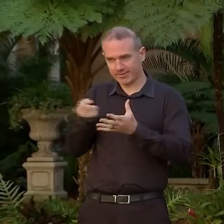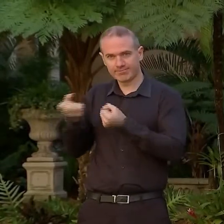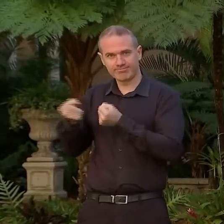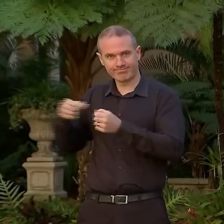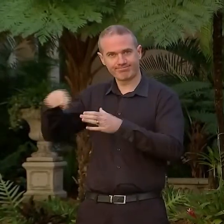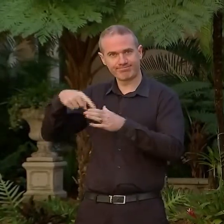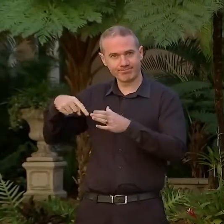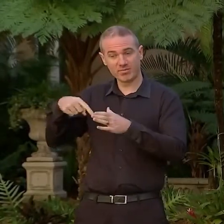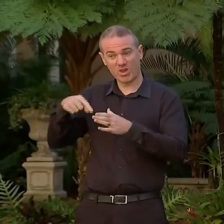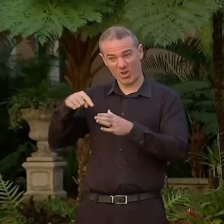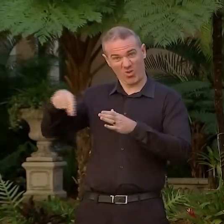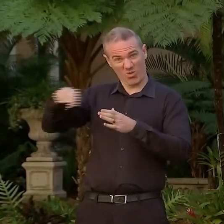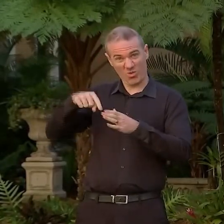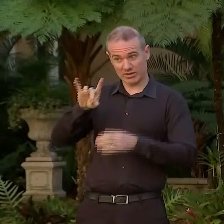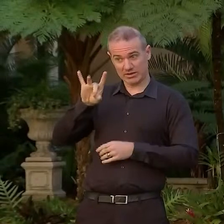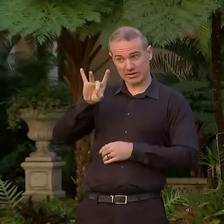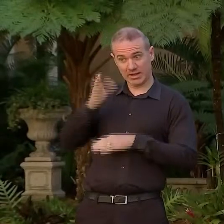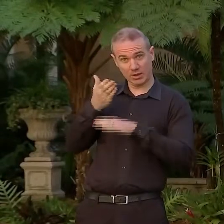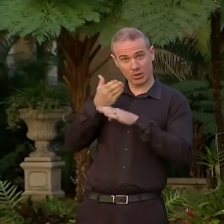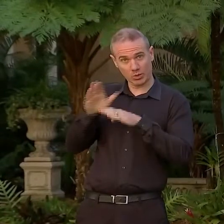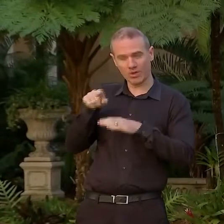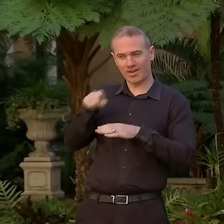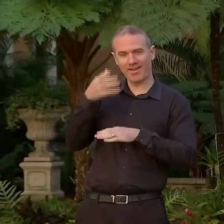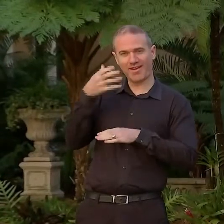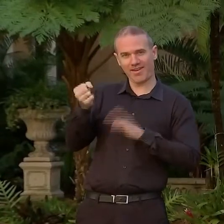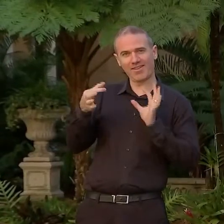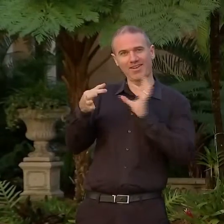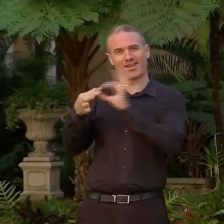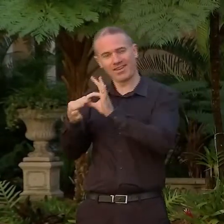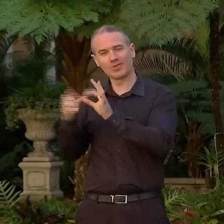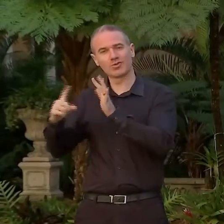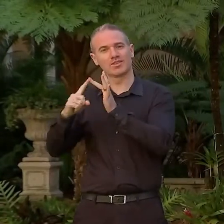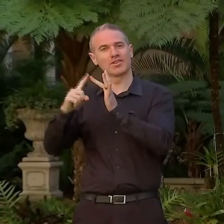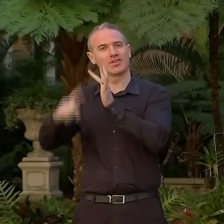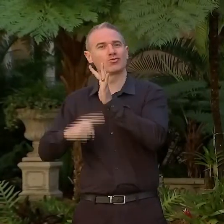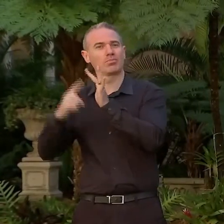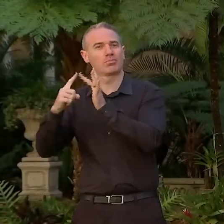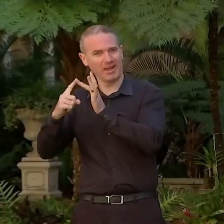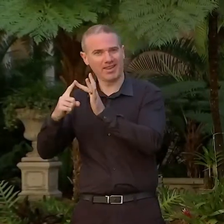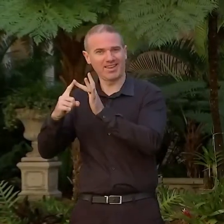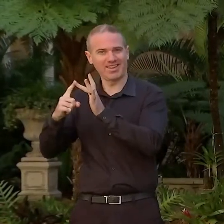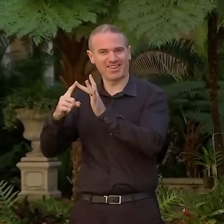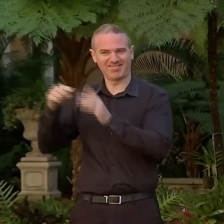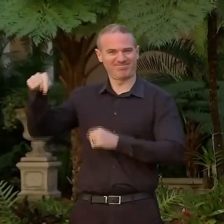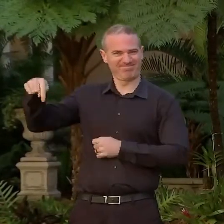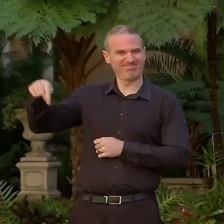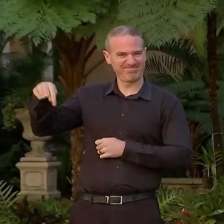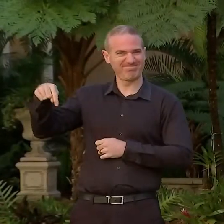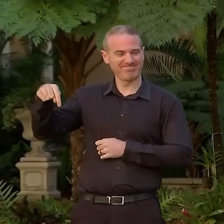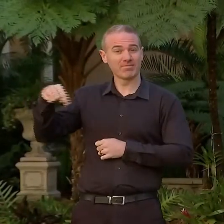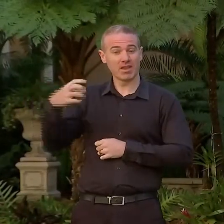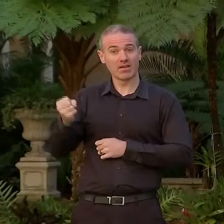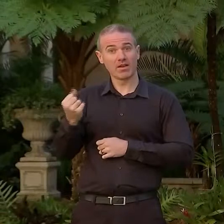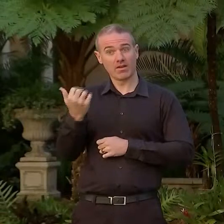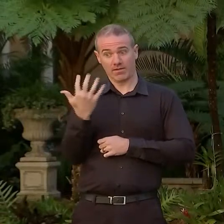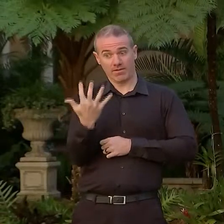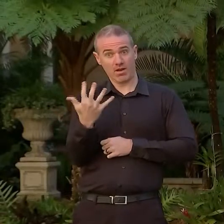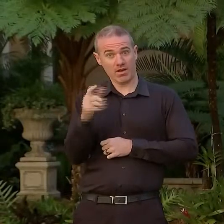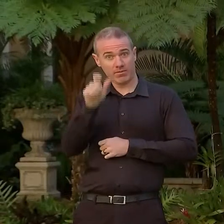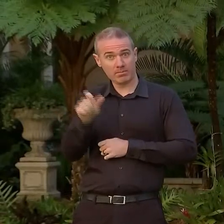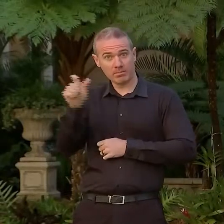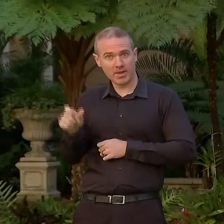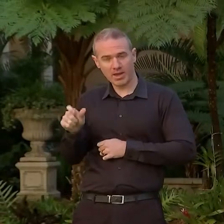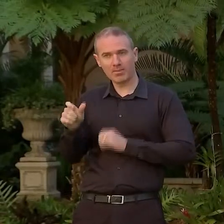all household contacts that can be linked to the Indooroopilly Delta cluster. 5 cases are household contacts